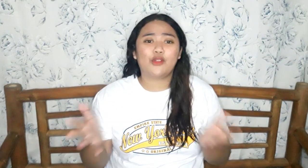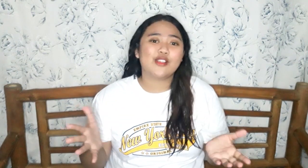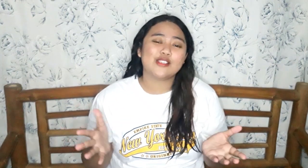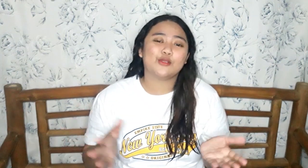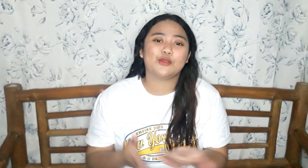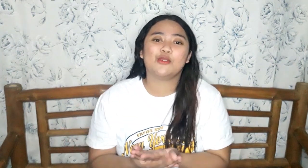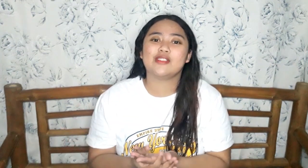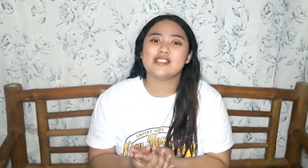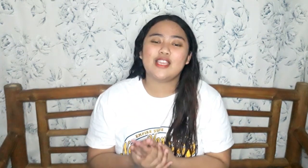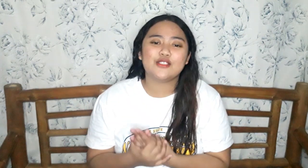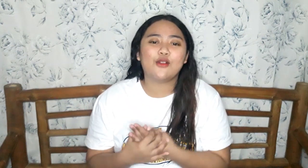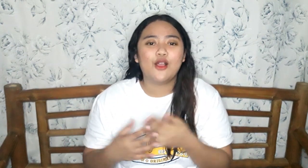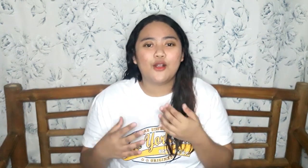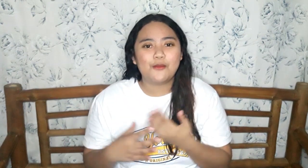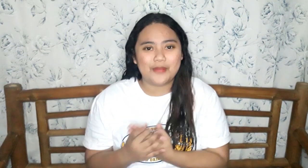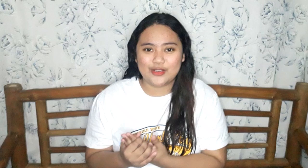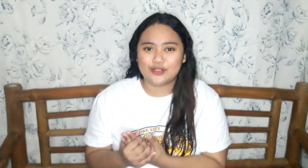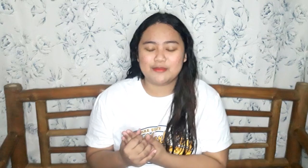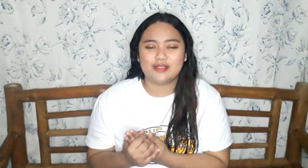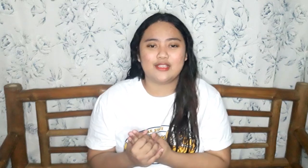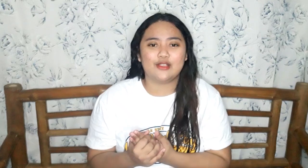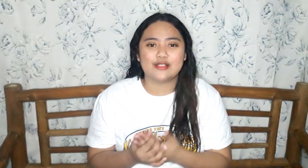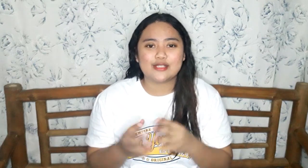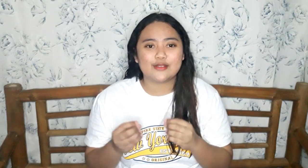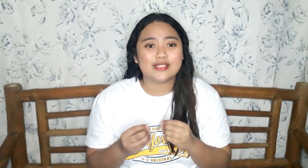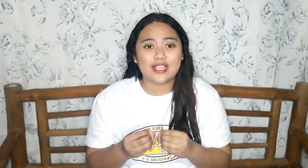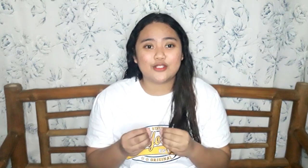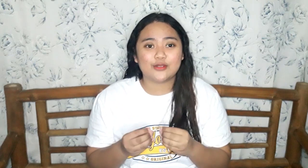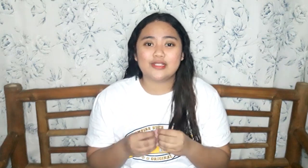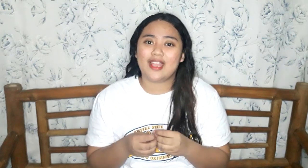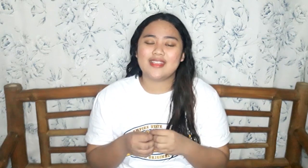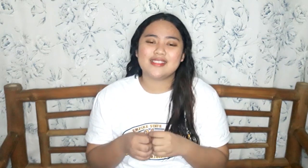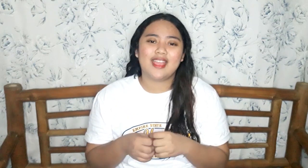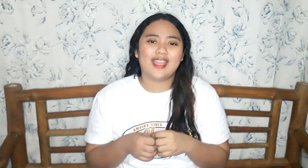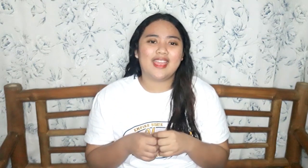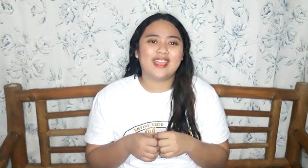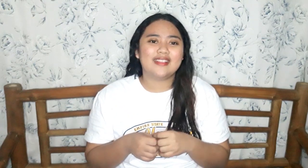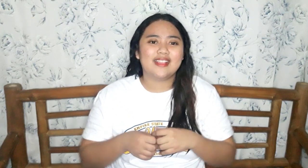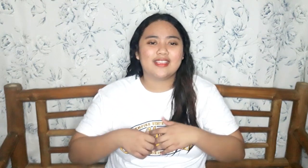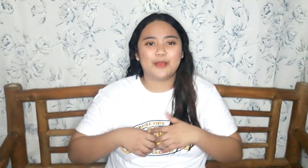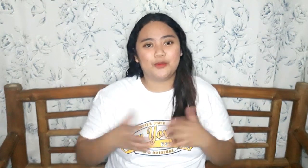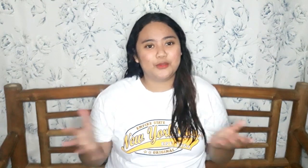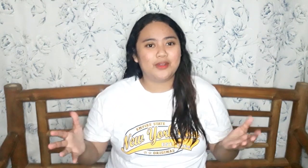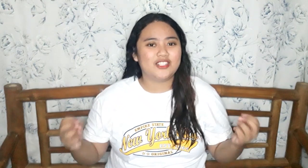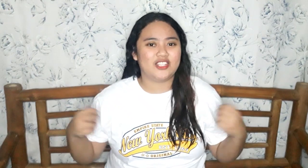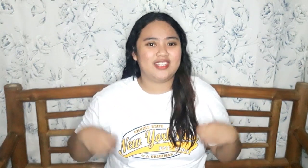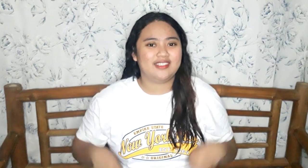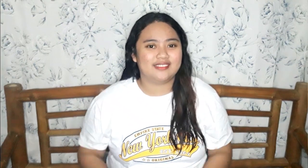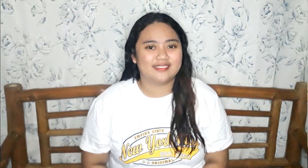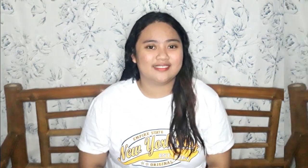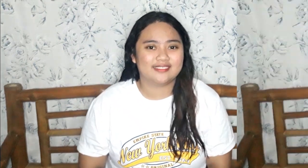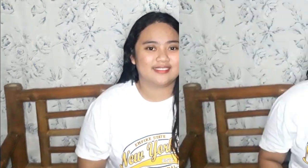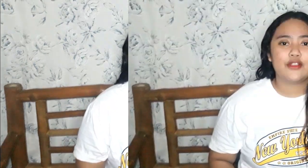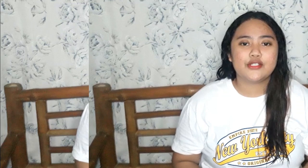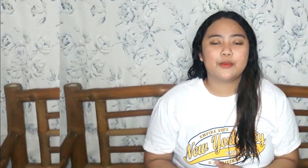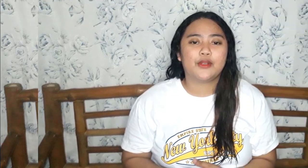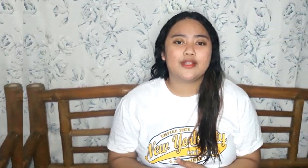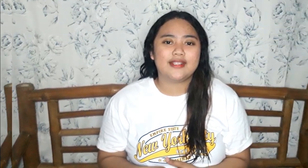course, ituturo ko din sa inyo kung paano gamitin yun. So stay tuned guys and keep on watching. First word